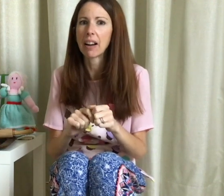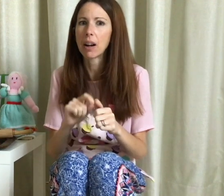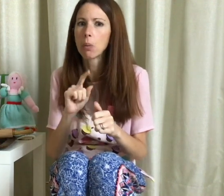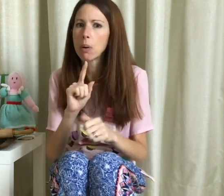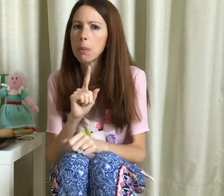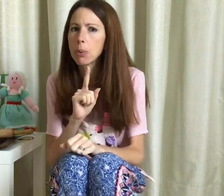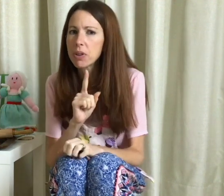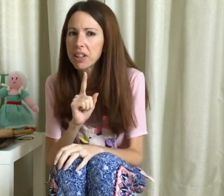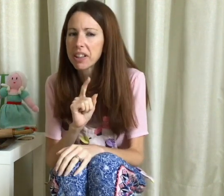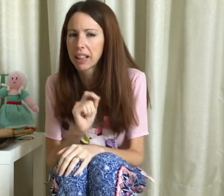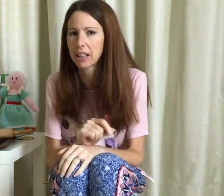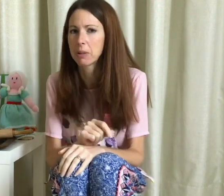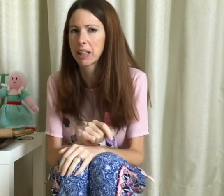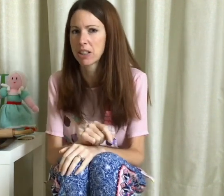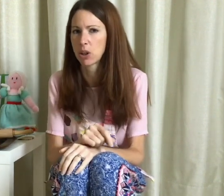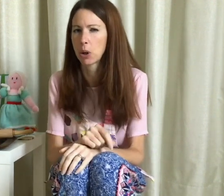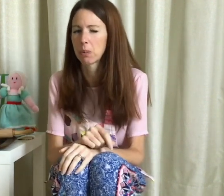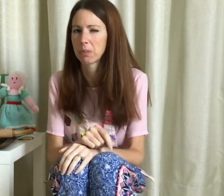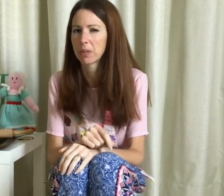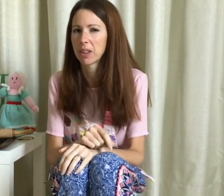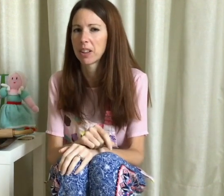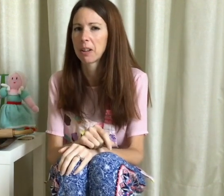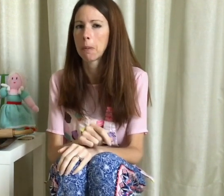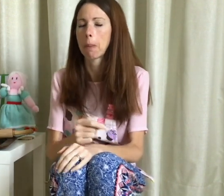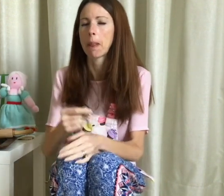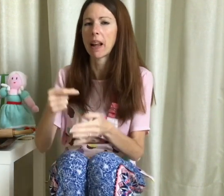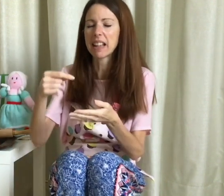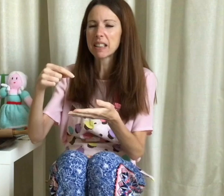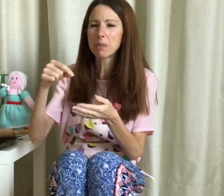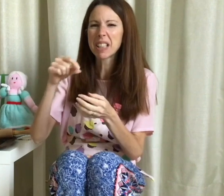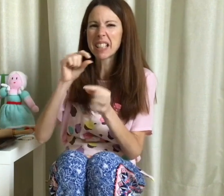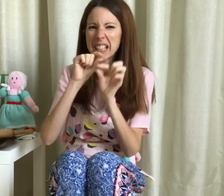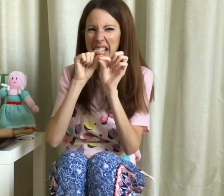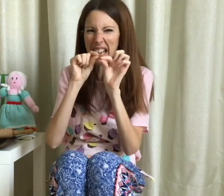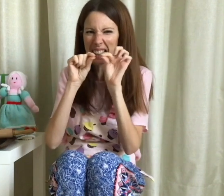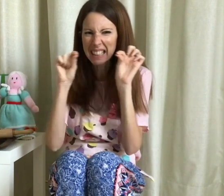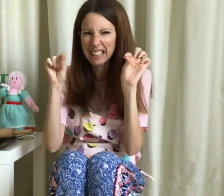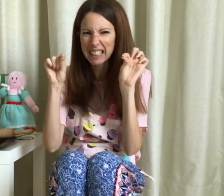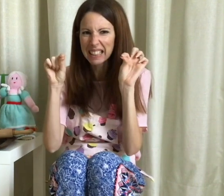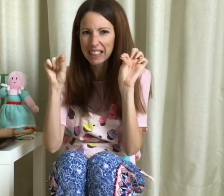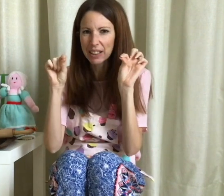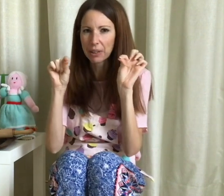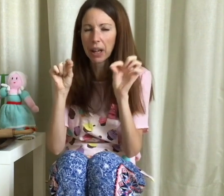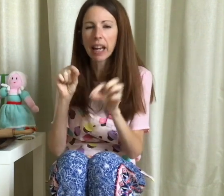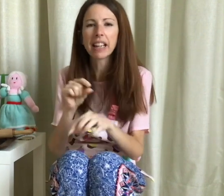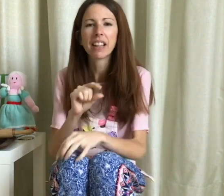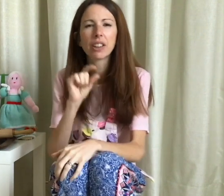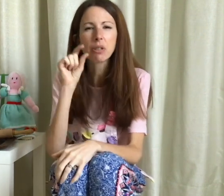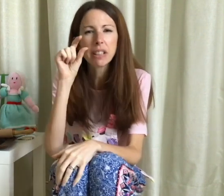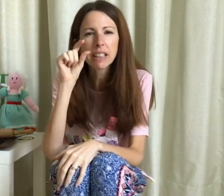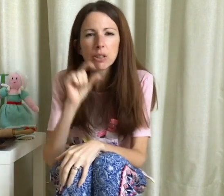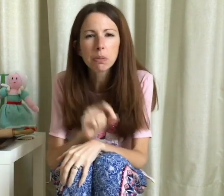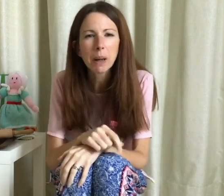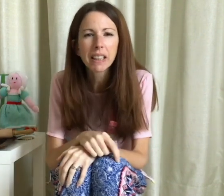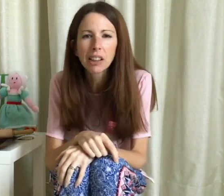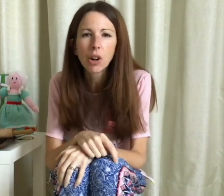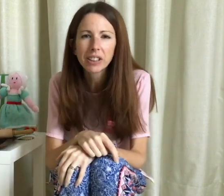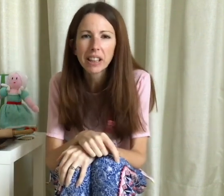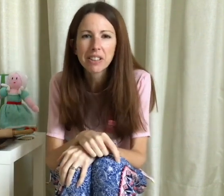And one important thing you need too is some sticks, okay? Those little spiky cocktail